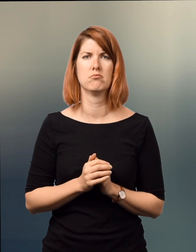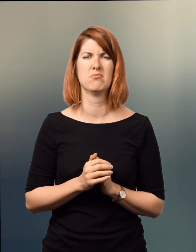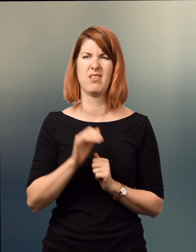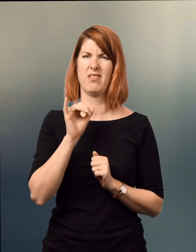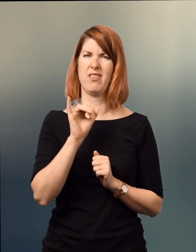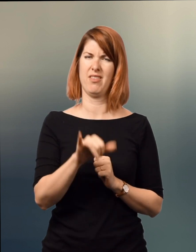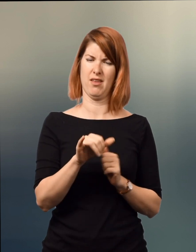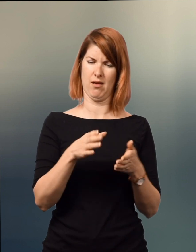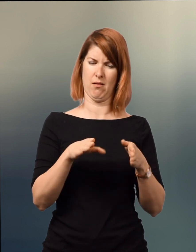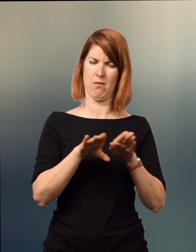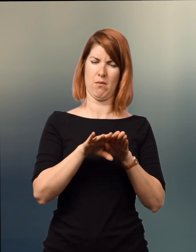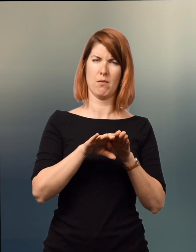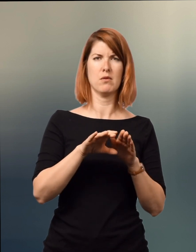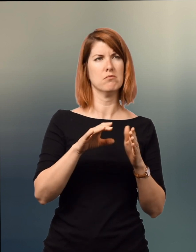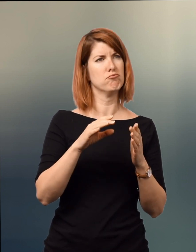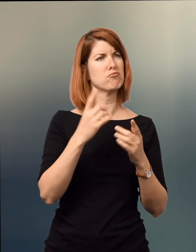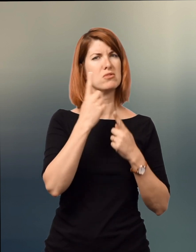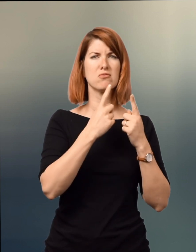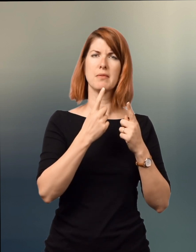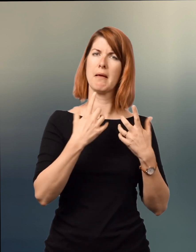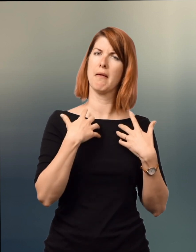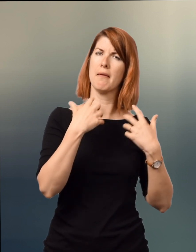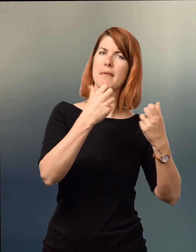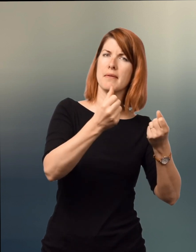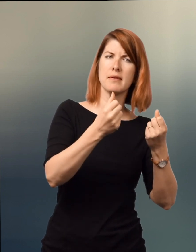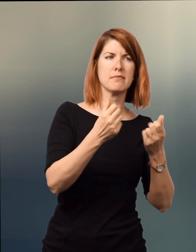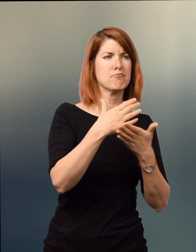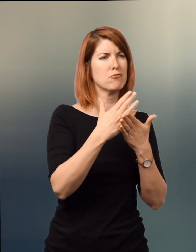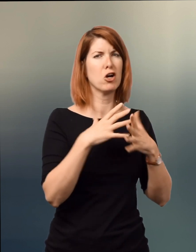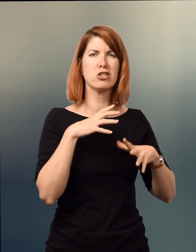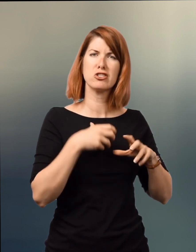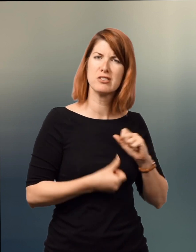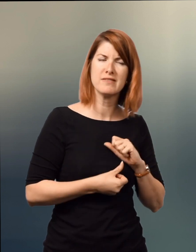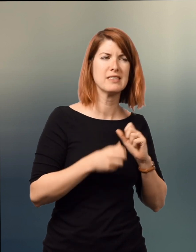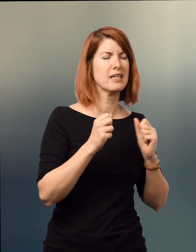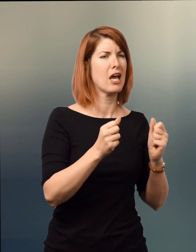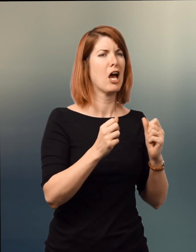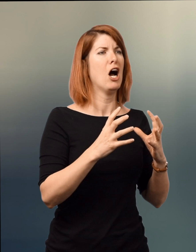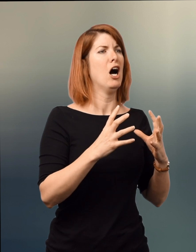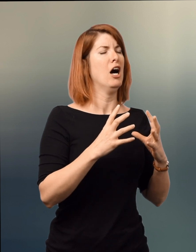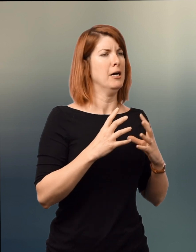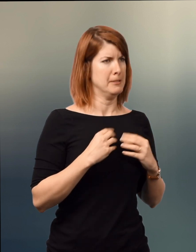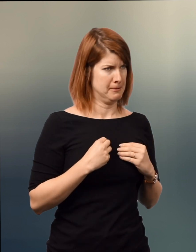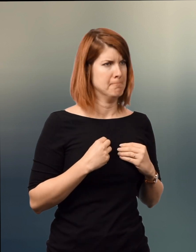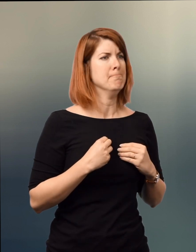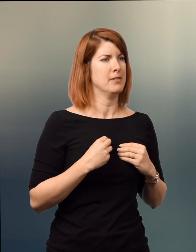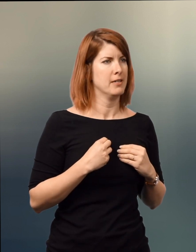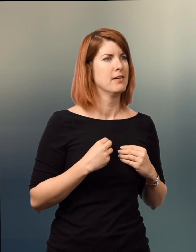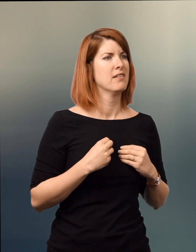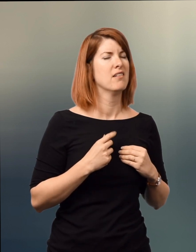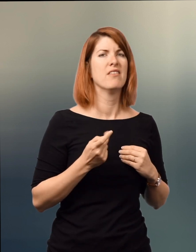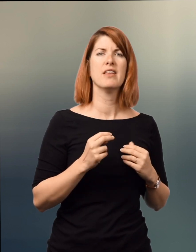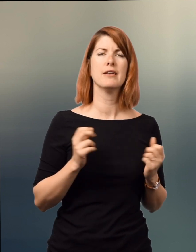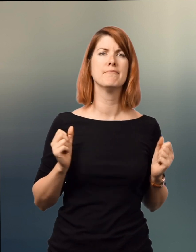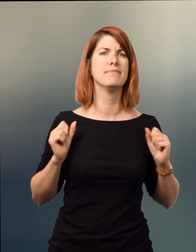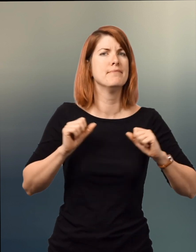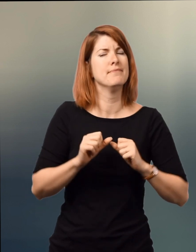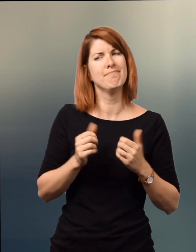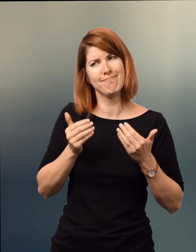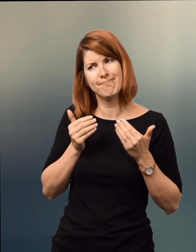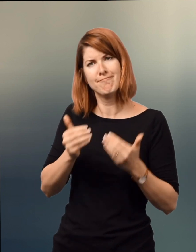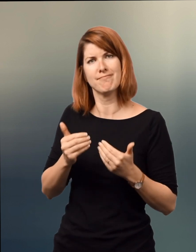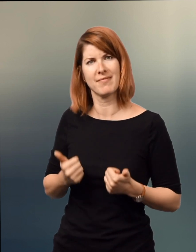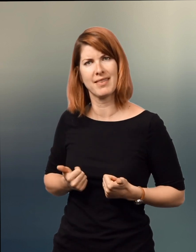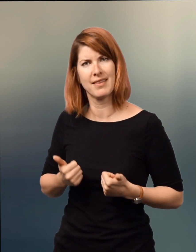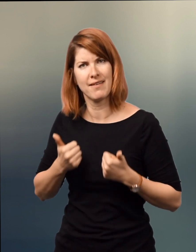considered a healthy aspect of grieving in that it allows one to move forward and reinvest in life based on a realistic perception